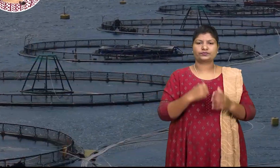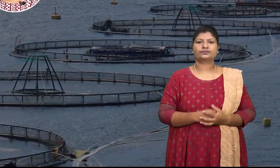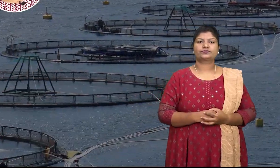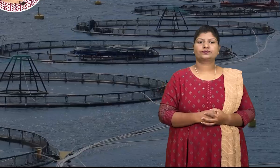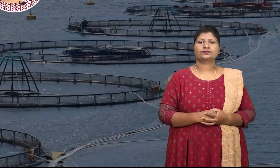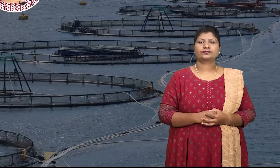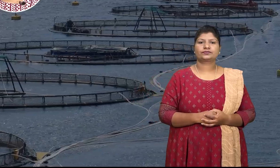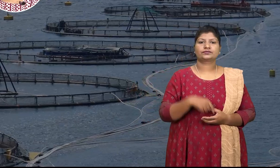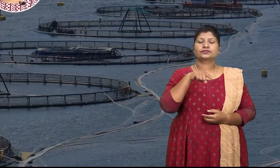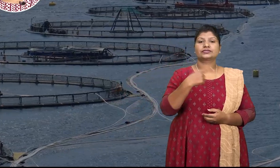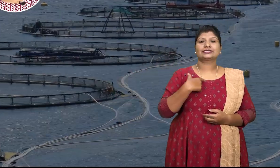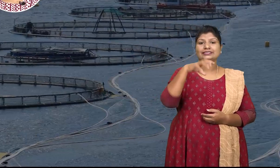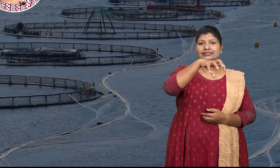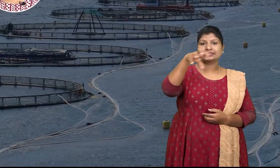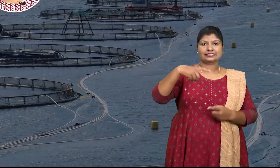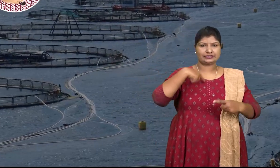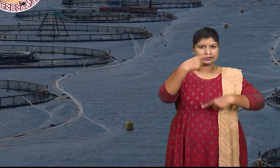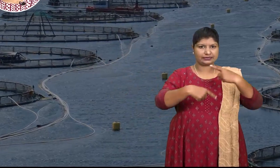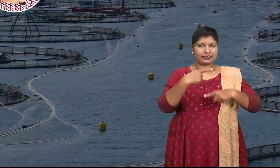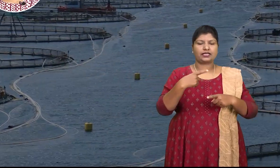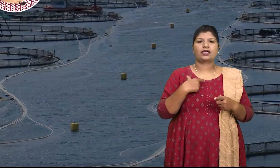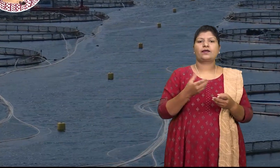and for industrial purposes